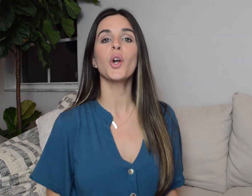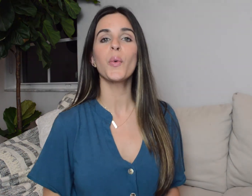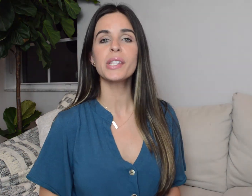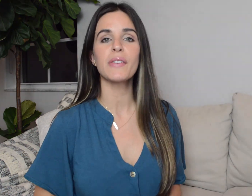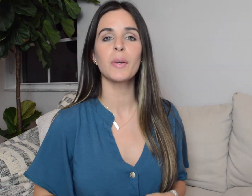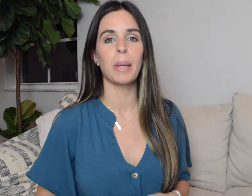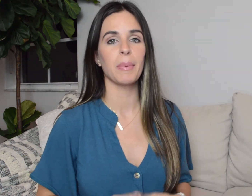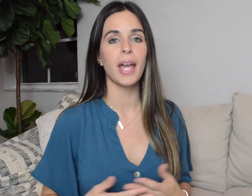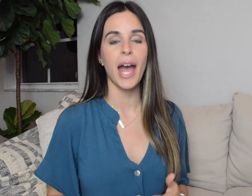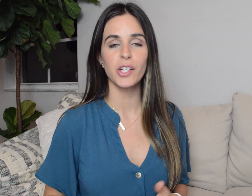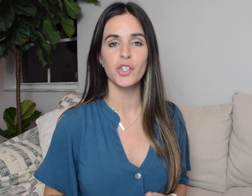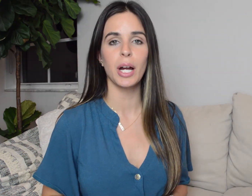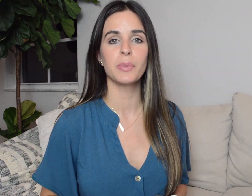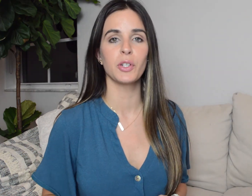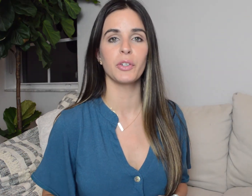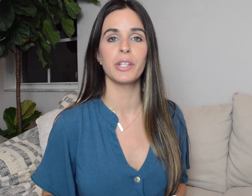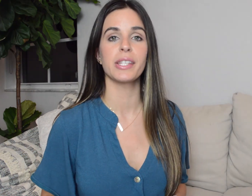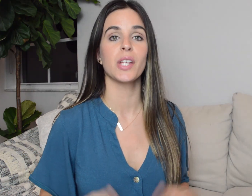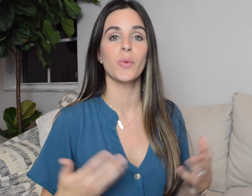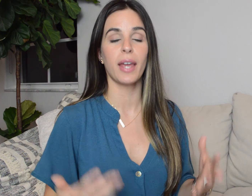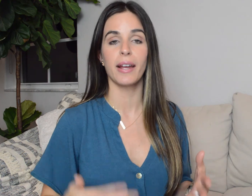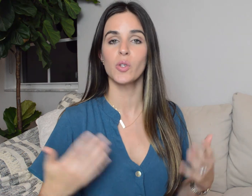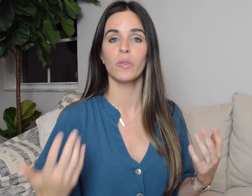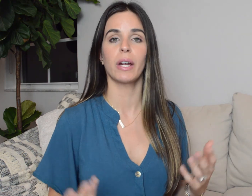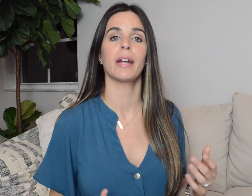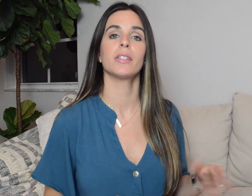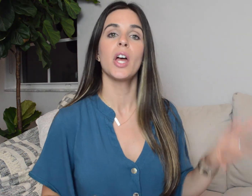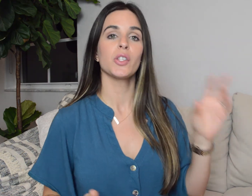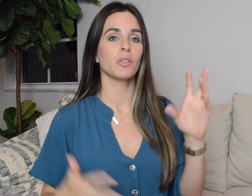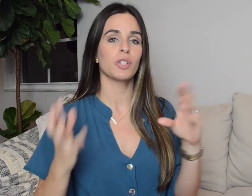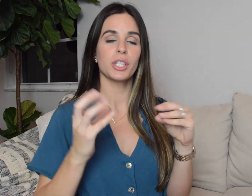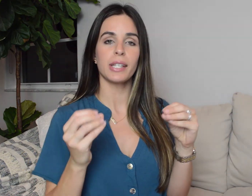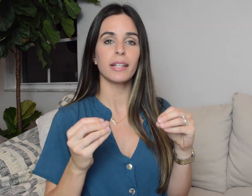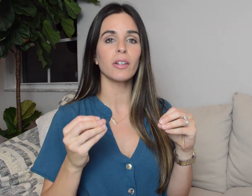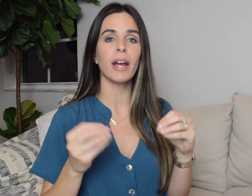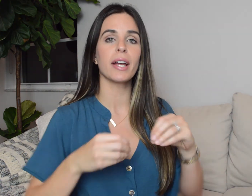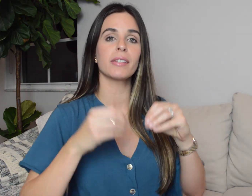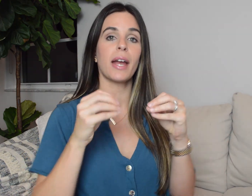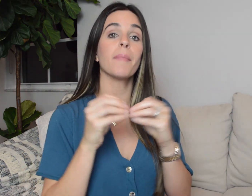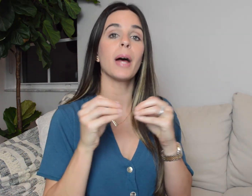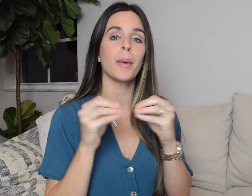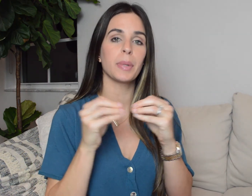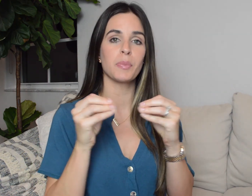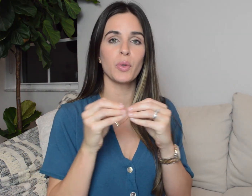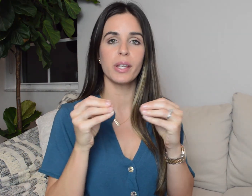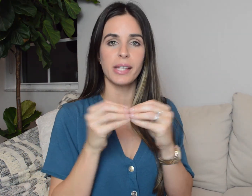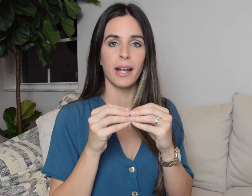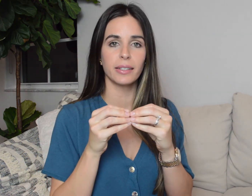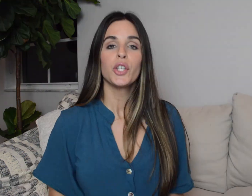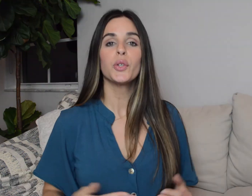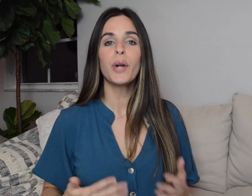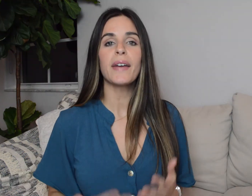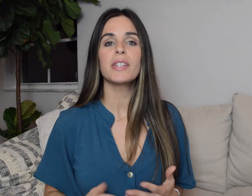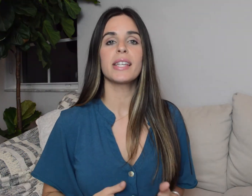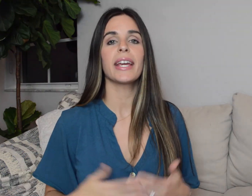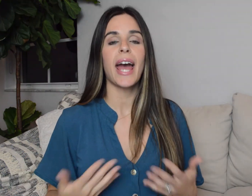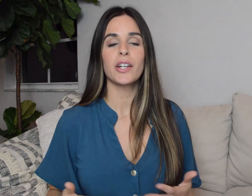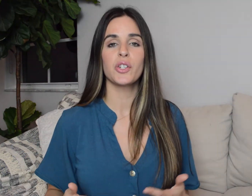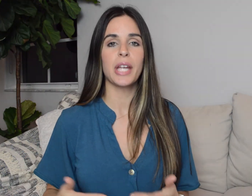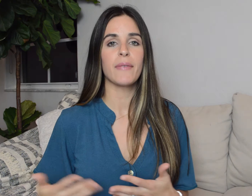always give your baby extra help to learn these signs with hands over hand. So you just take their hands and help them do the sign. You don't have to take extra time from